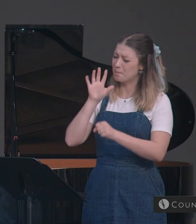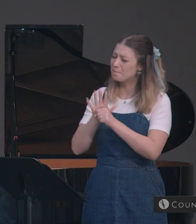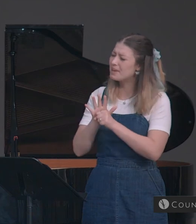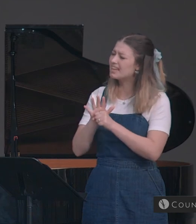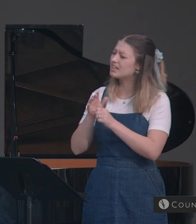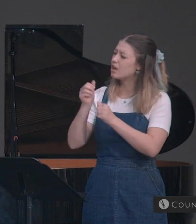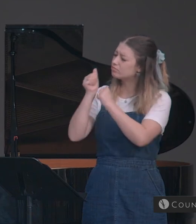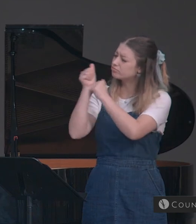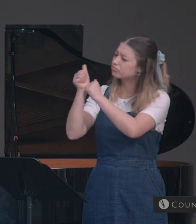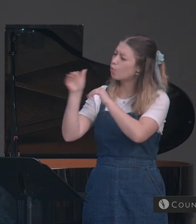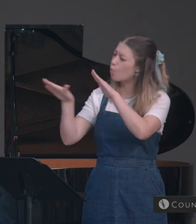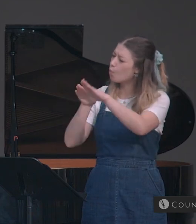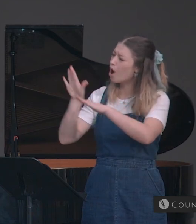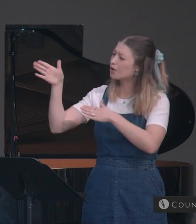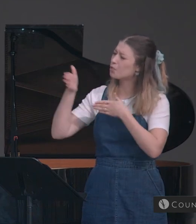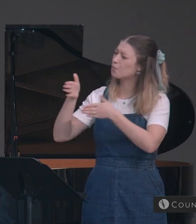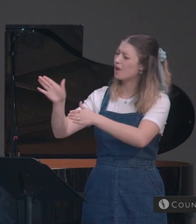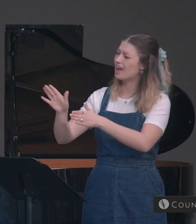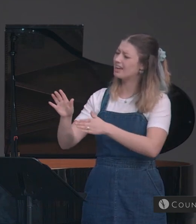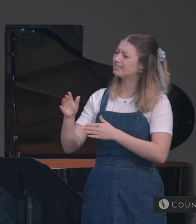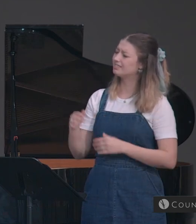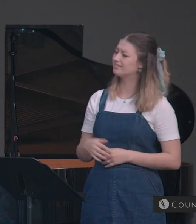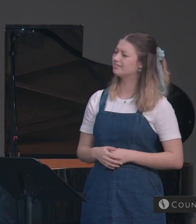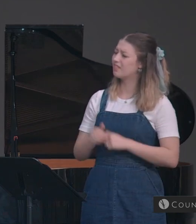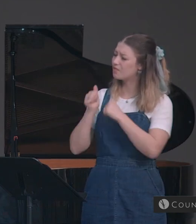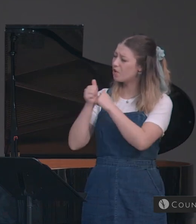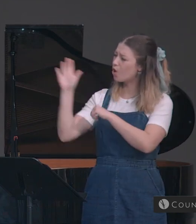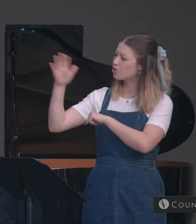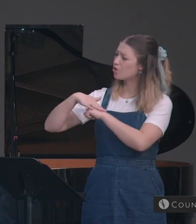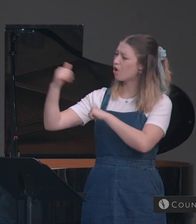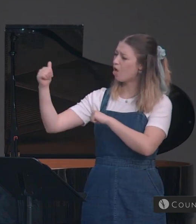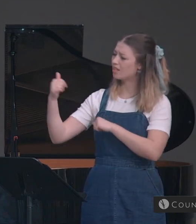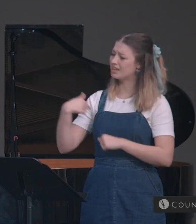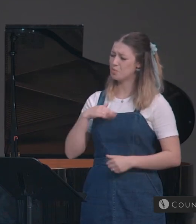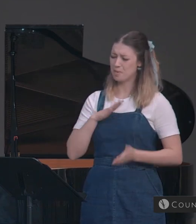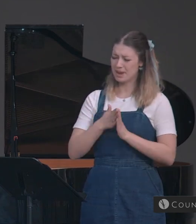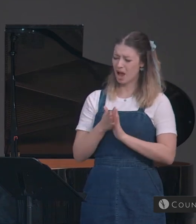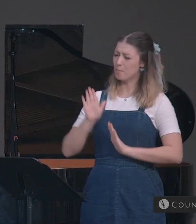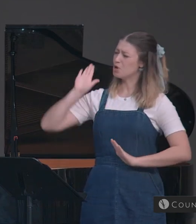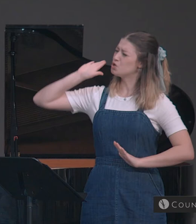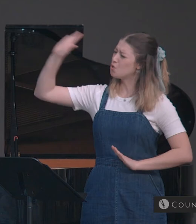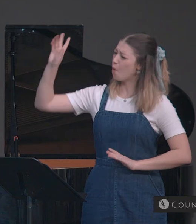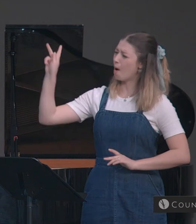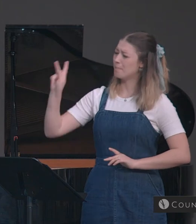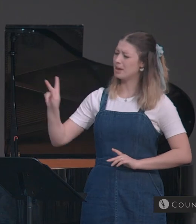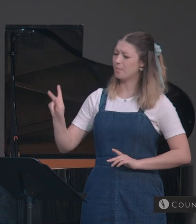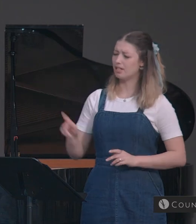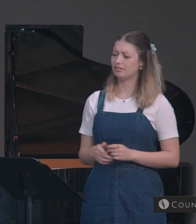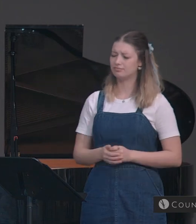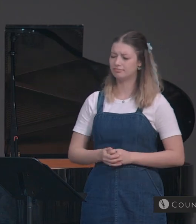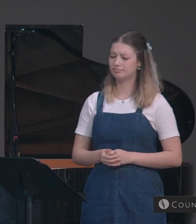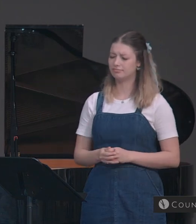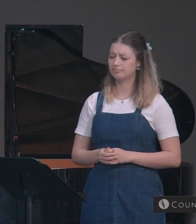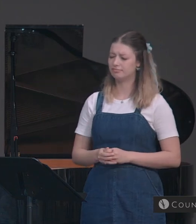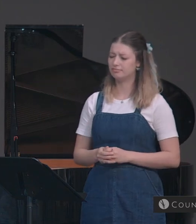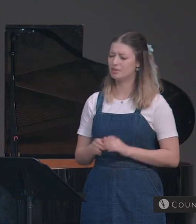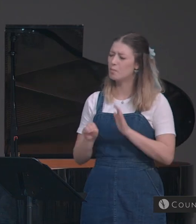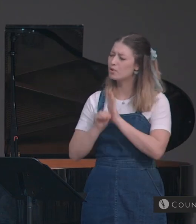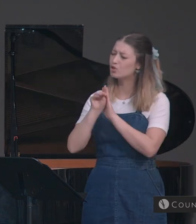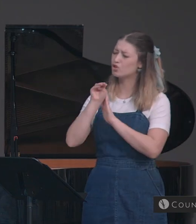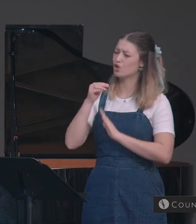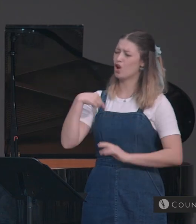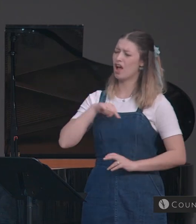way, to do the thing you call us to and to be your kind of people. Pray that you would mature us, grow us